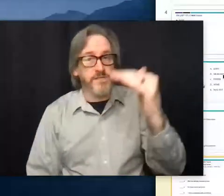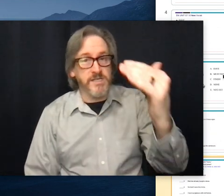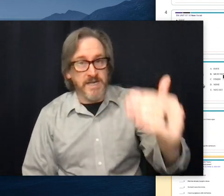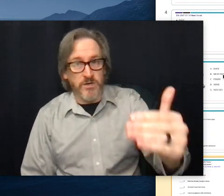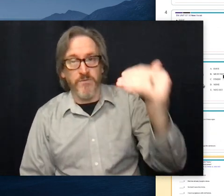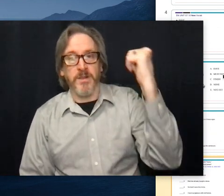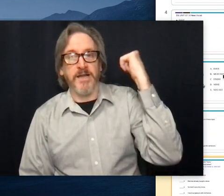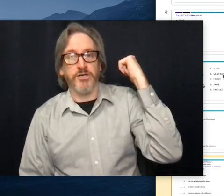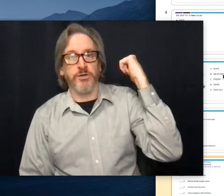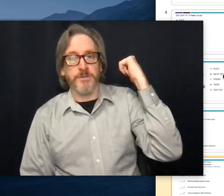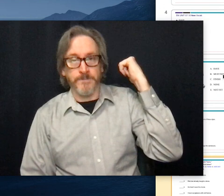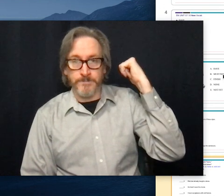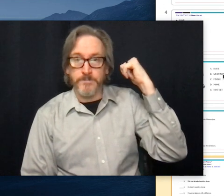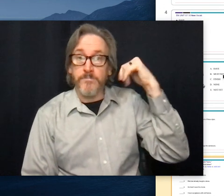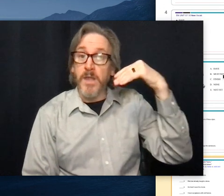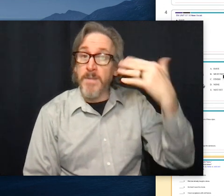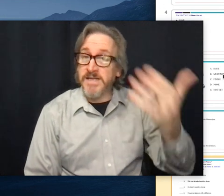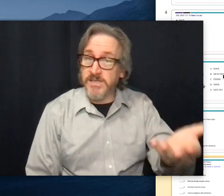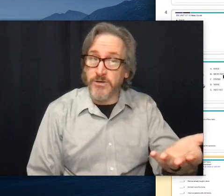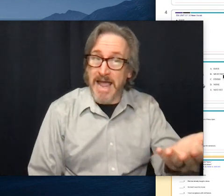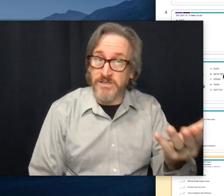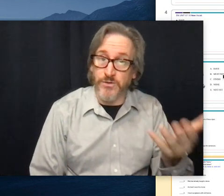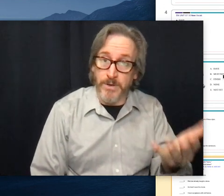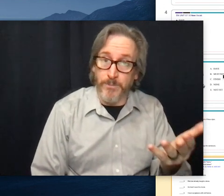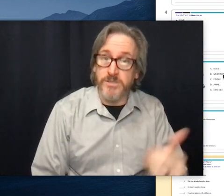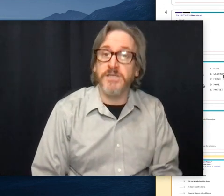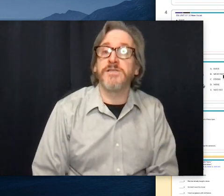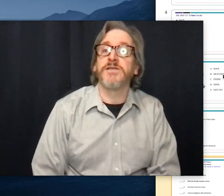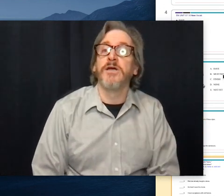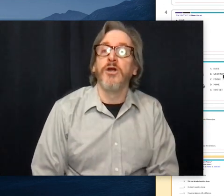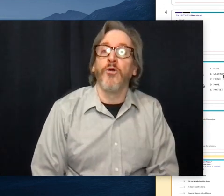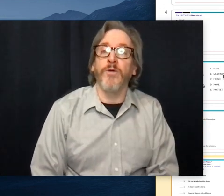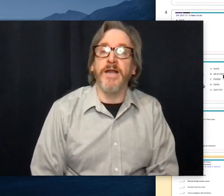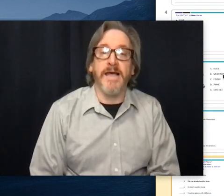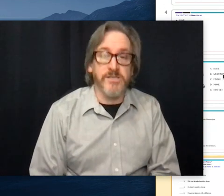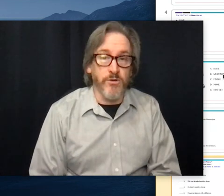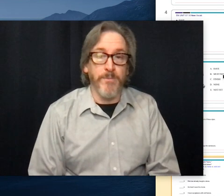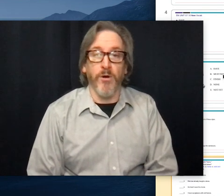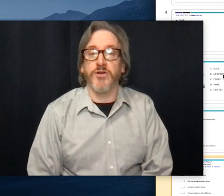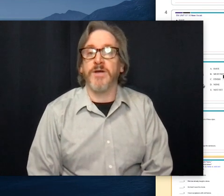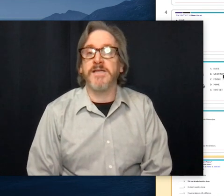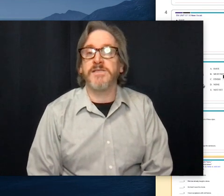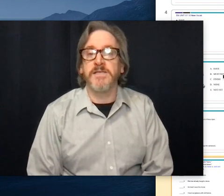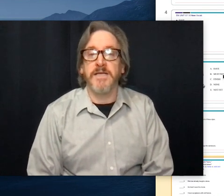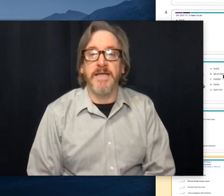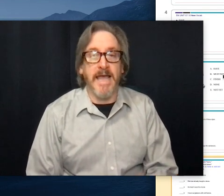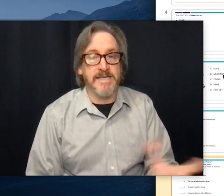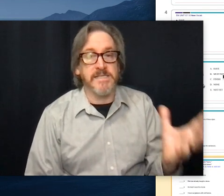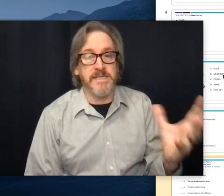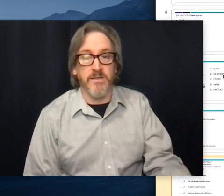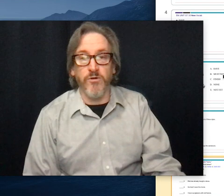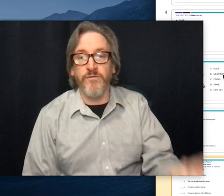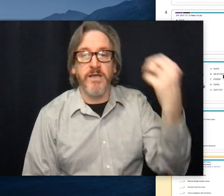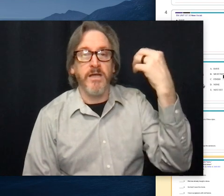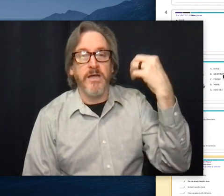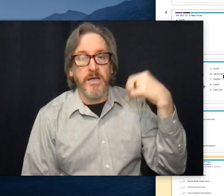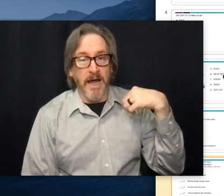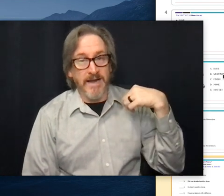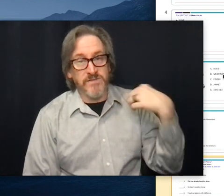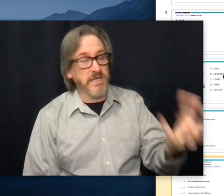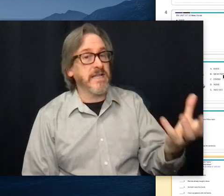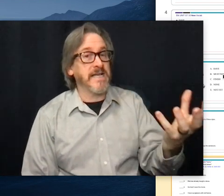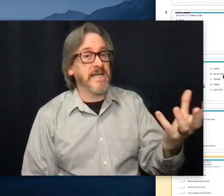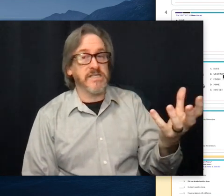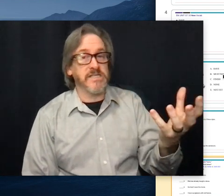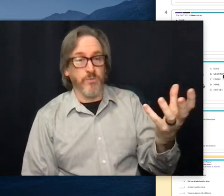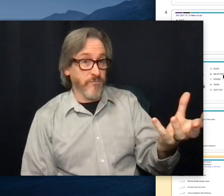So the first is, I don't have a plaid shirt. My sister has 3 purses. Rita has already bought a dress. He hasn't seen the movie. I